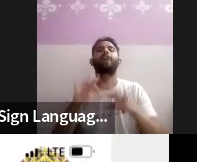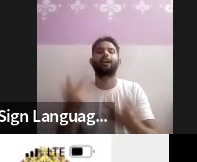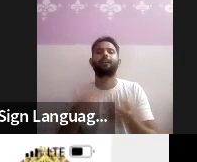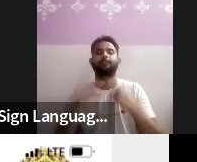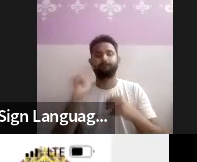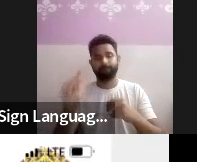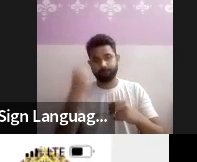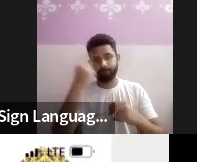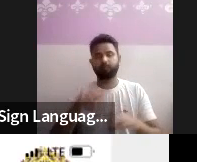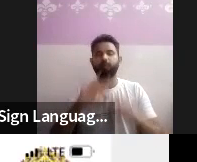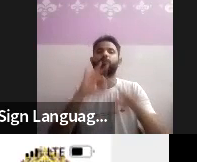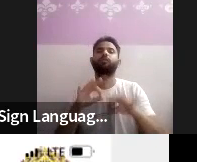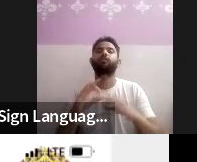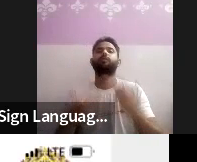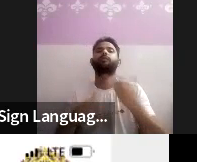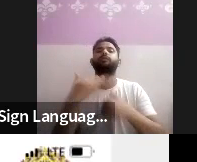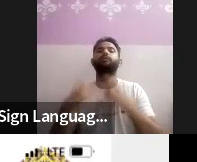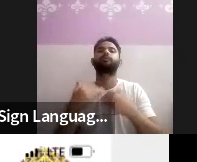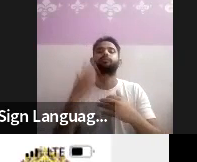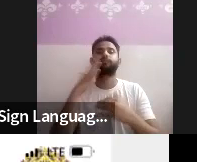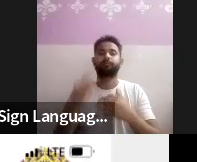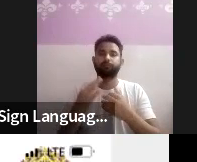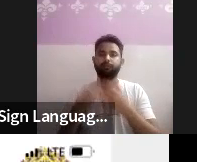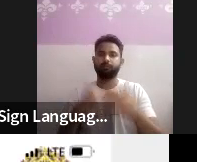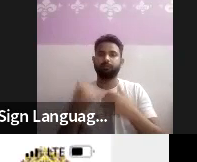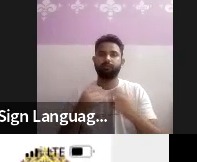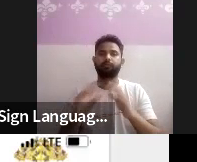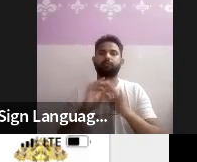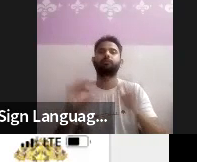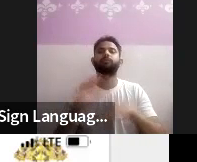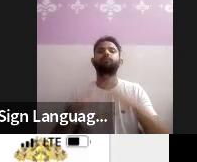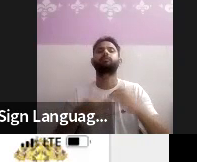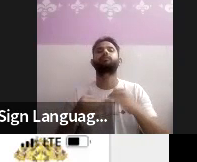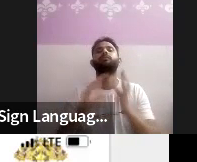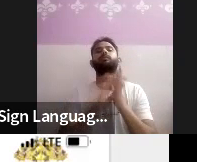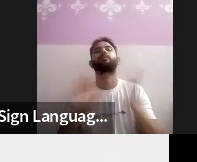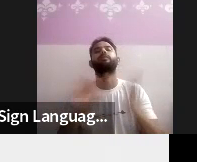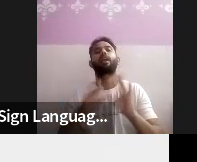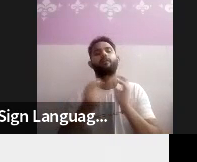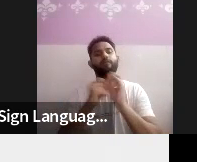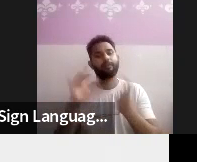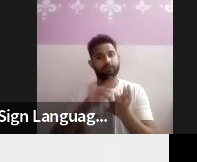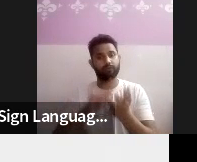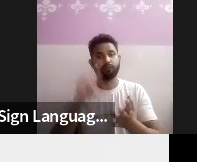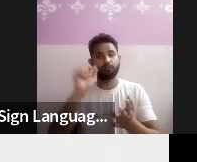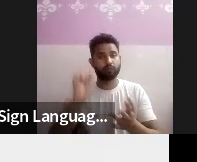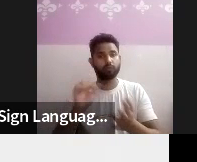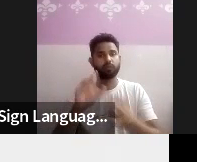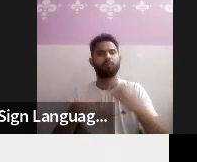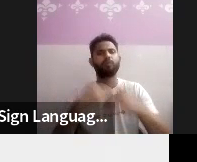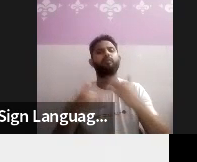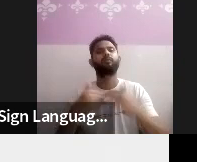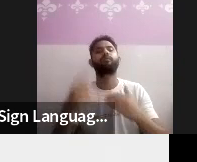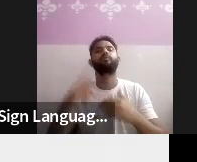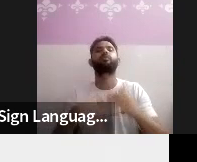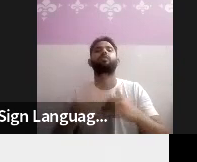or find out the details of the contact details of the establishment. Okay, moving on. Okay, and then another